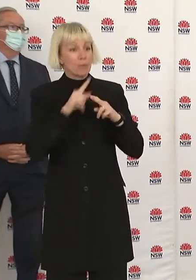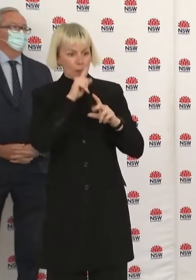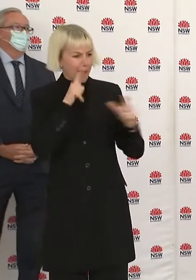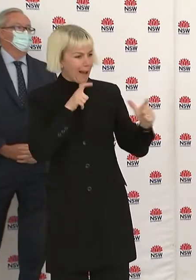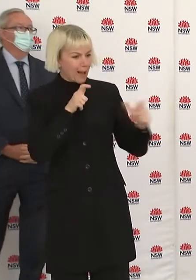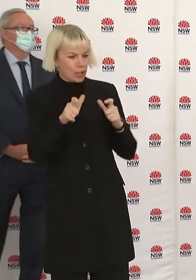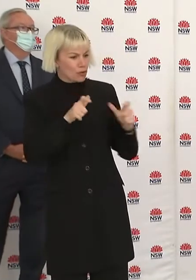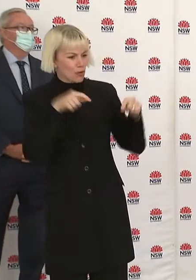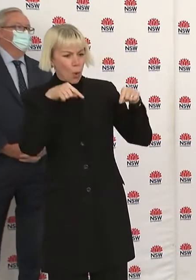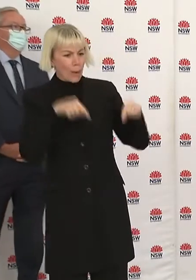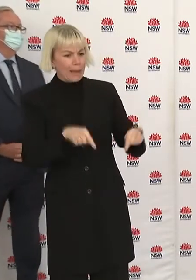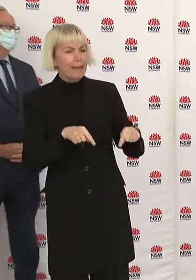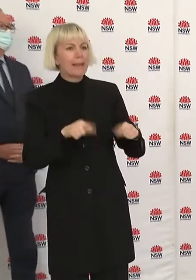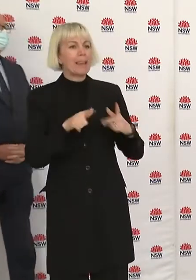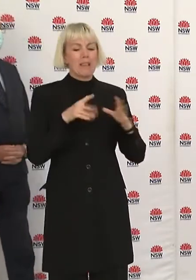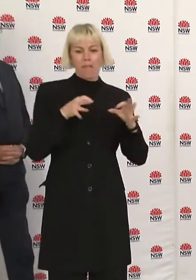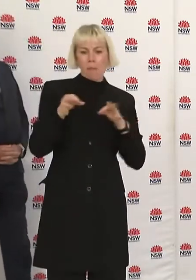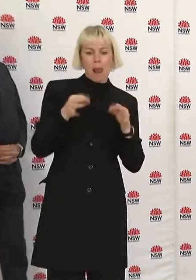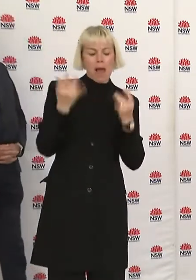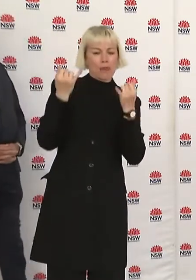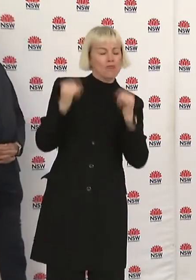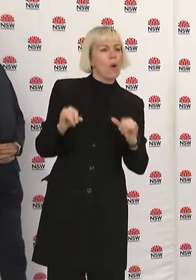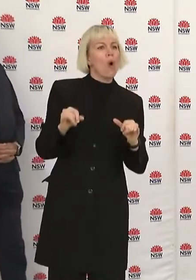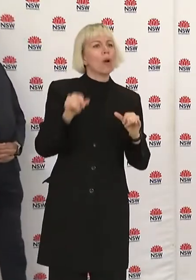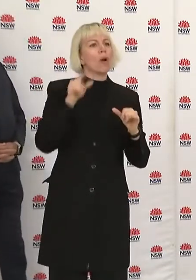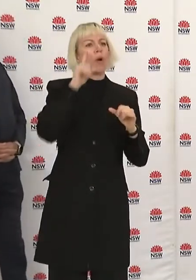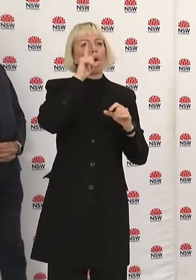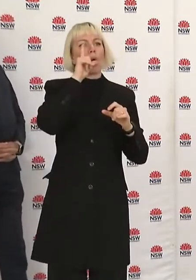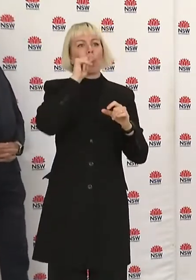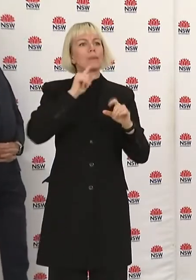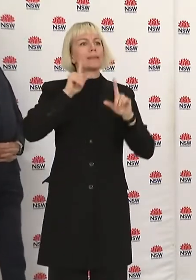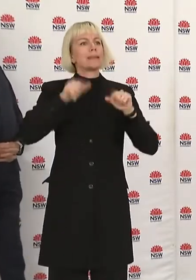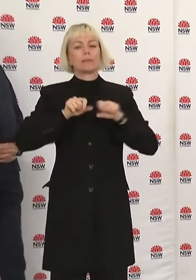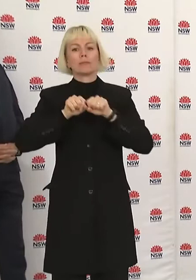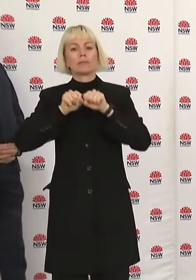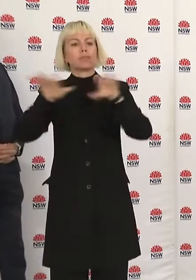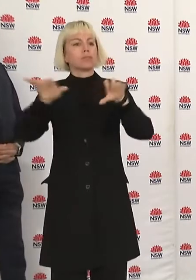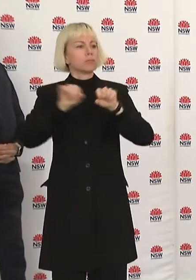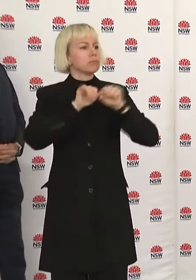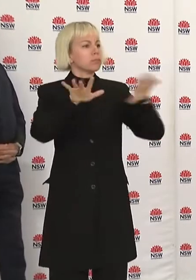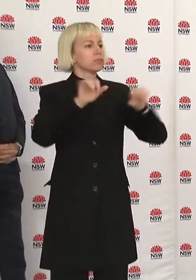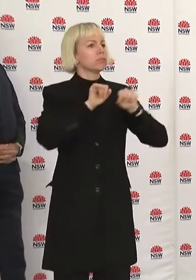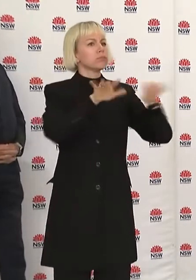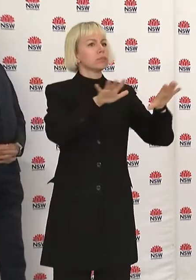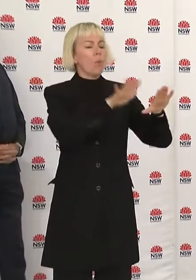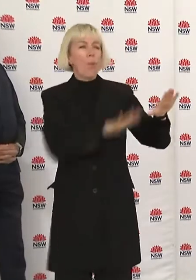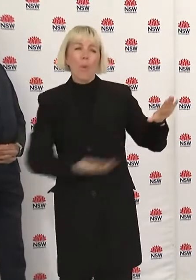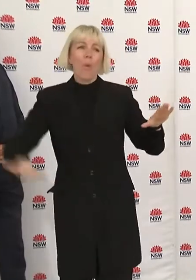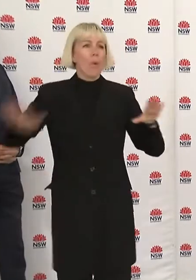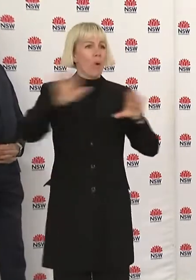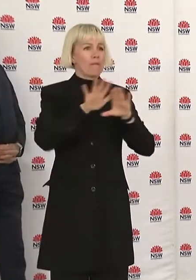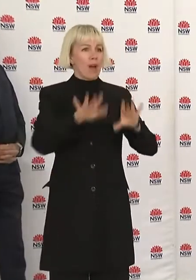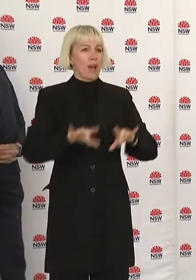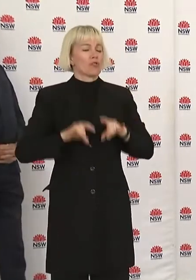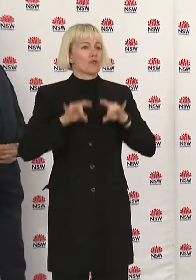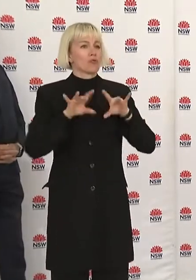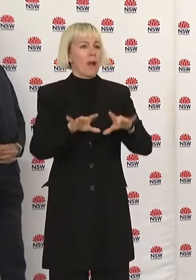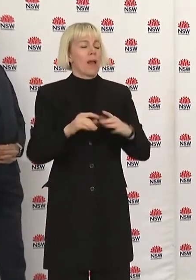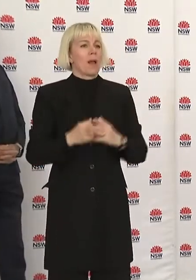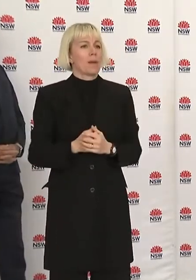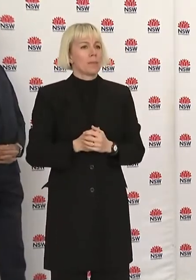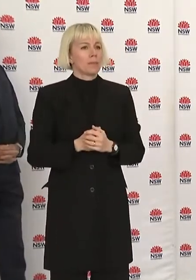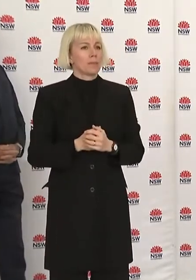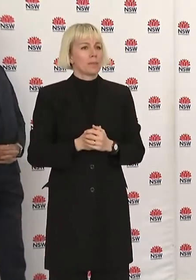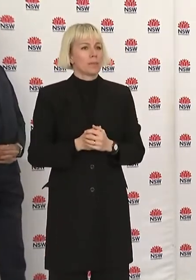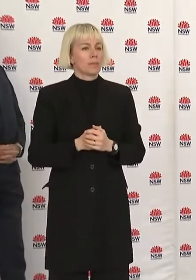national focus. And we're not talking about resources that we don't need. We're talking about doses. We're talking